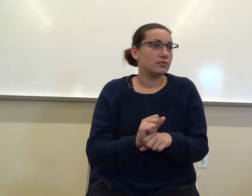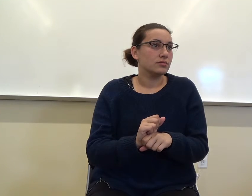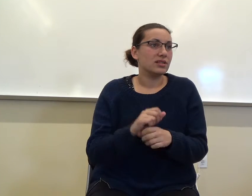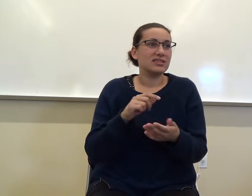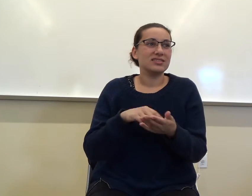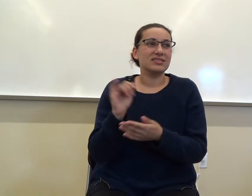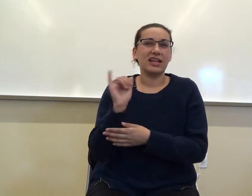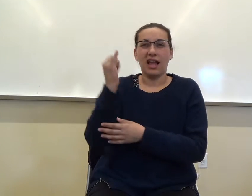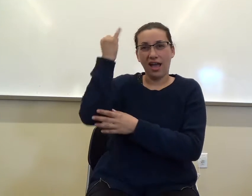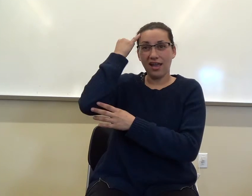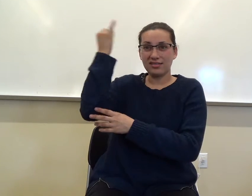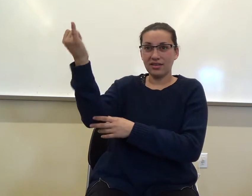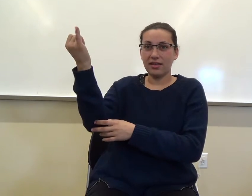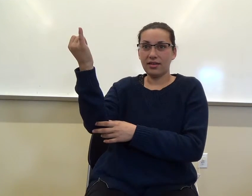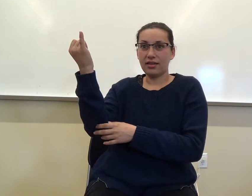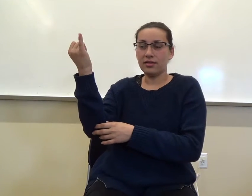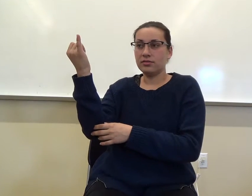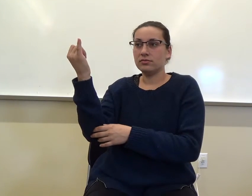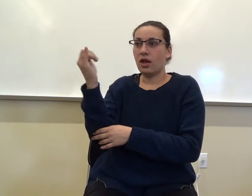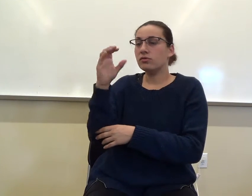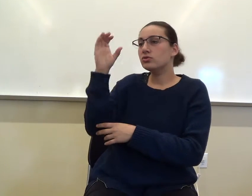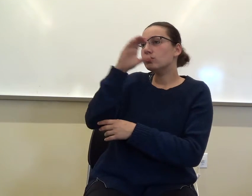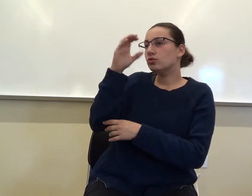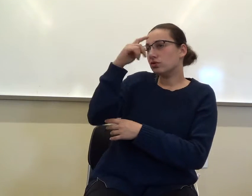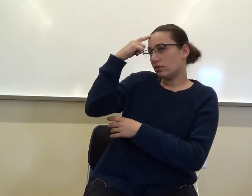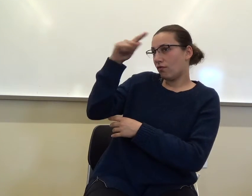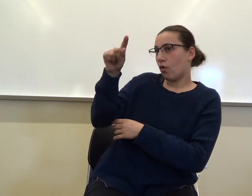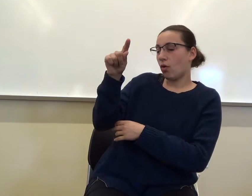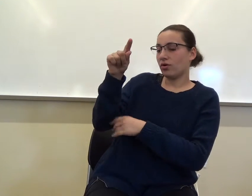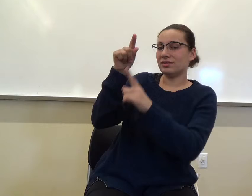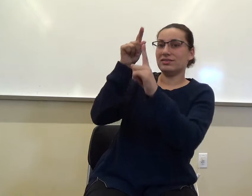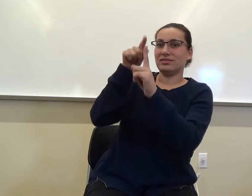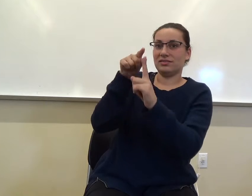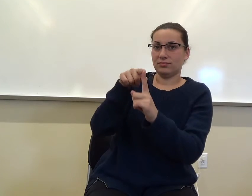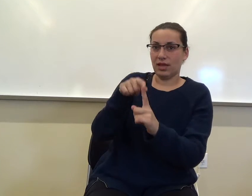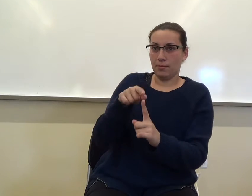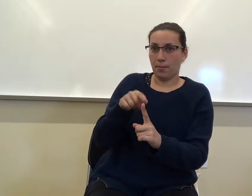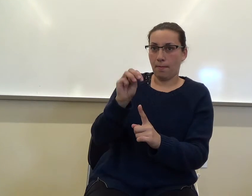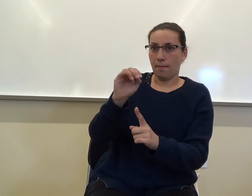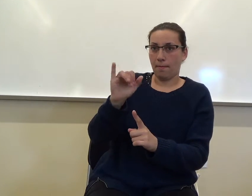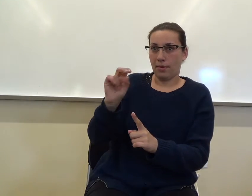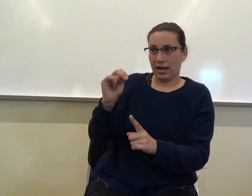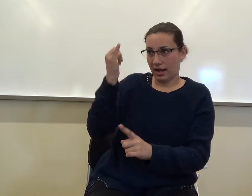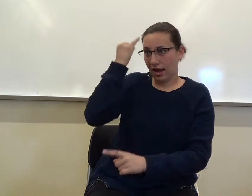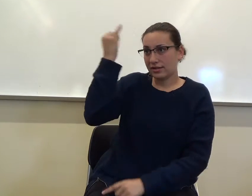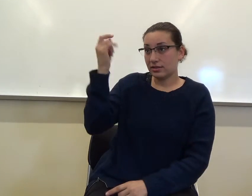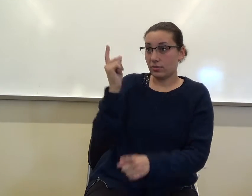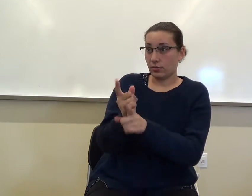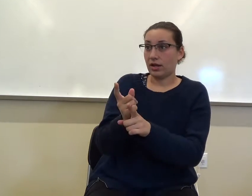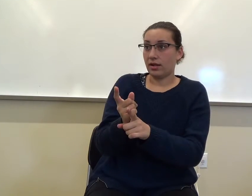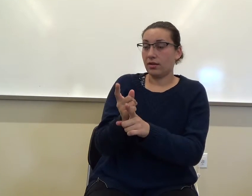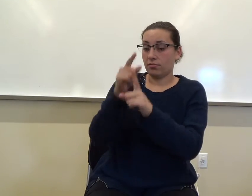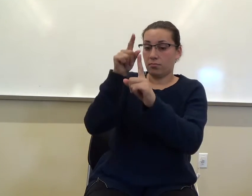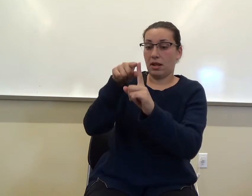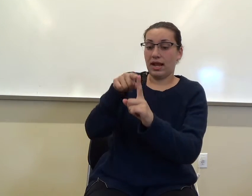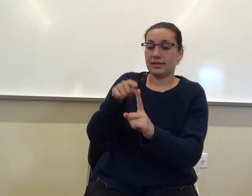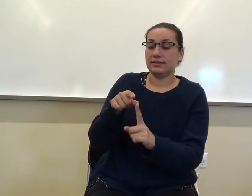looking for the topic and the main idea. And what